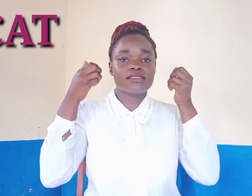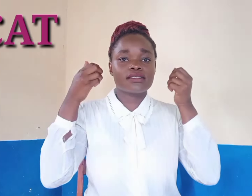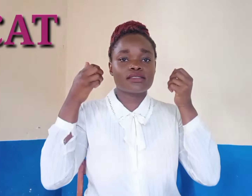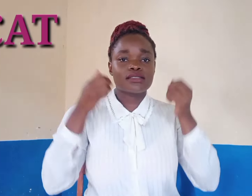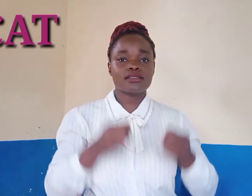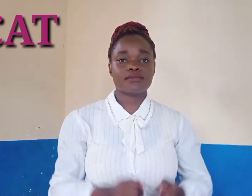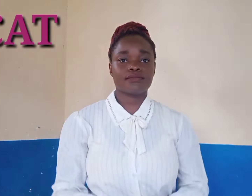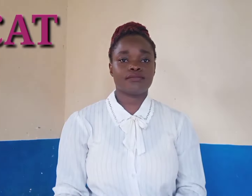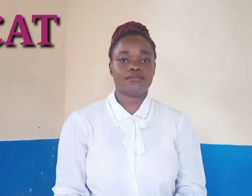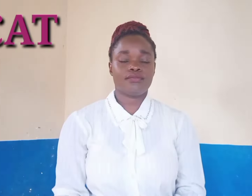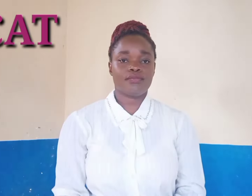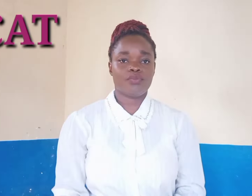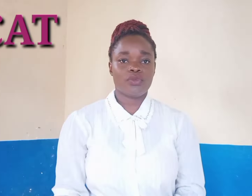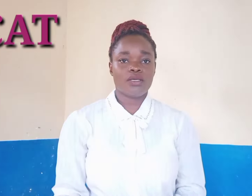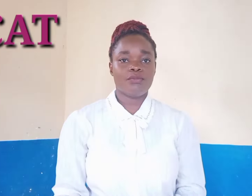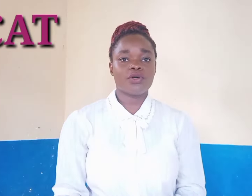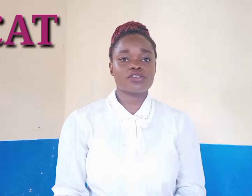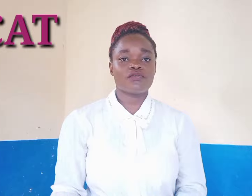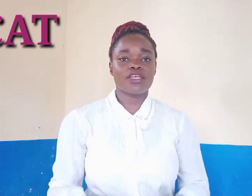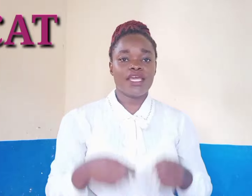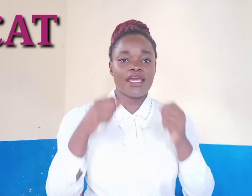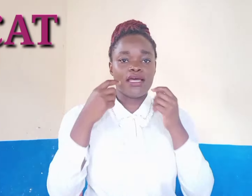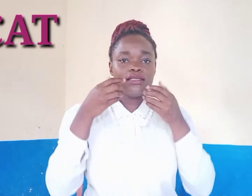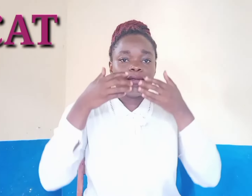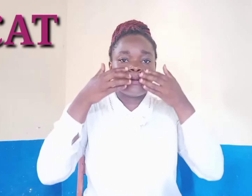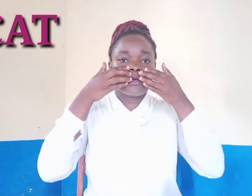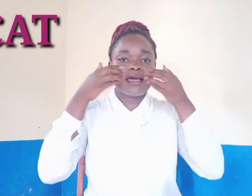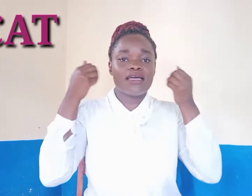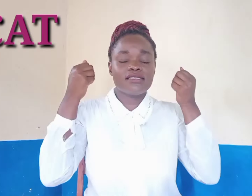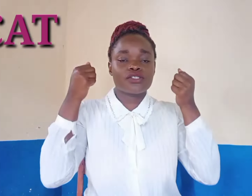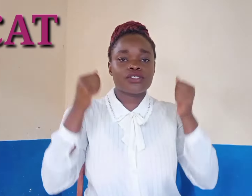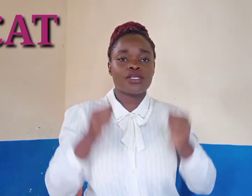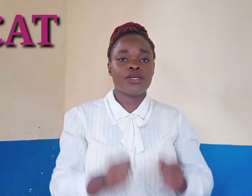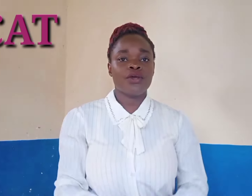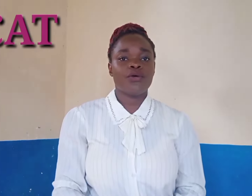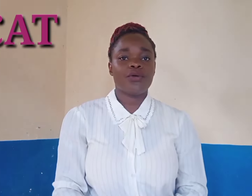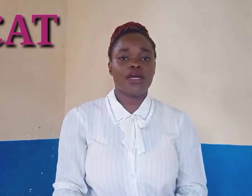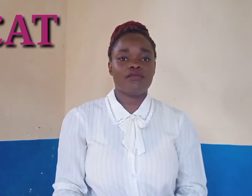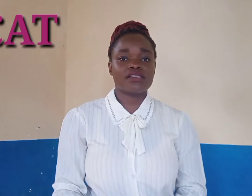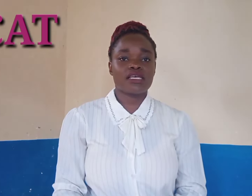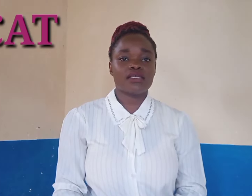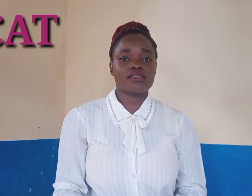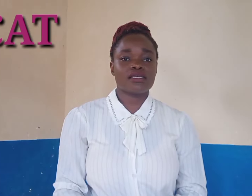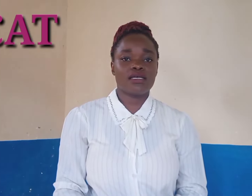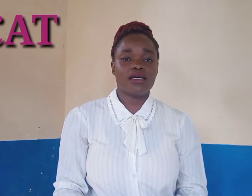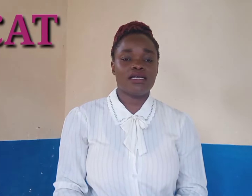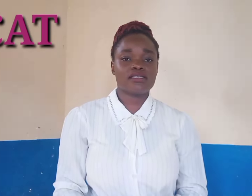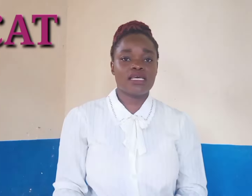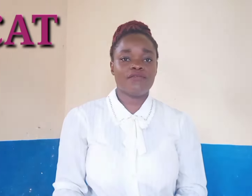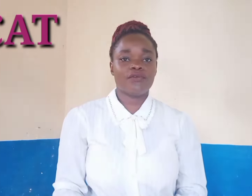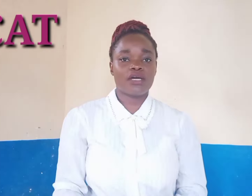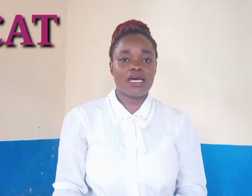cats, because of the hair, cat. We have a second sign for